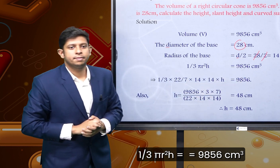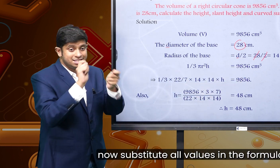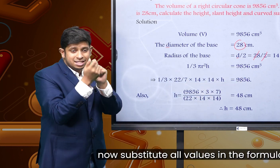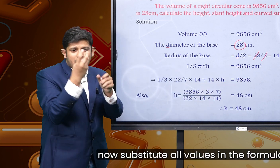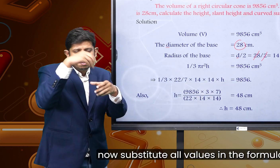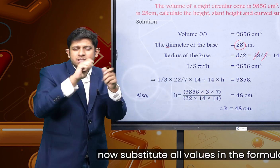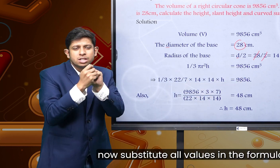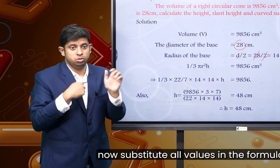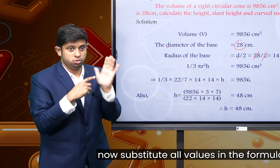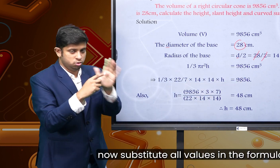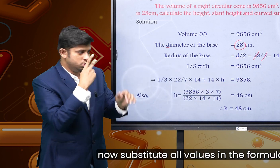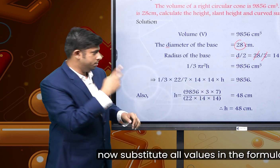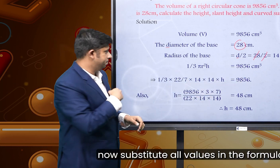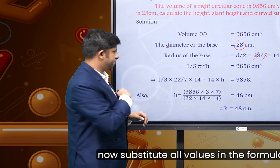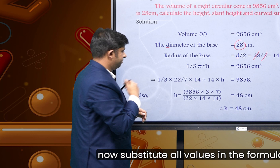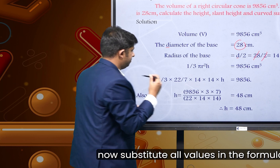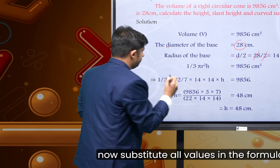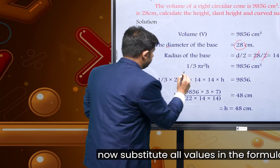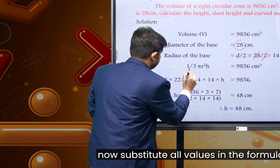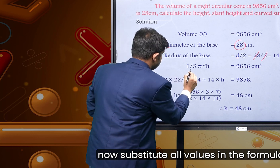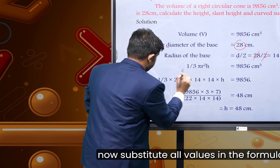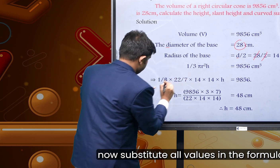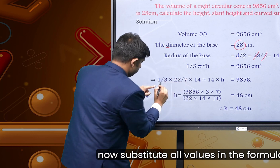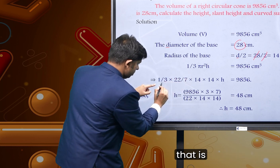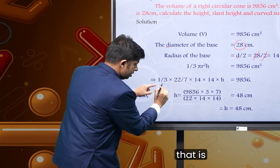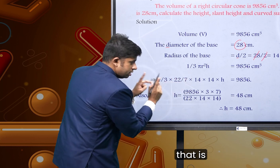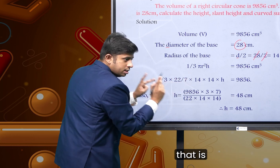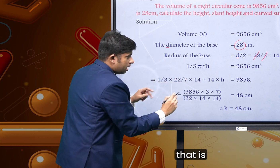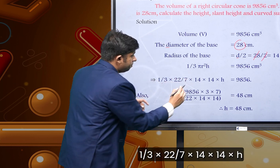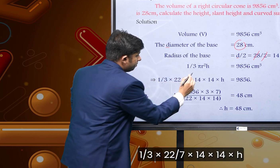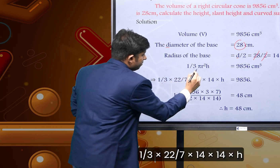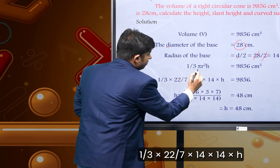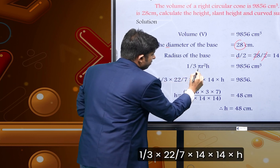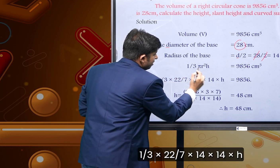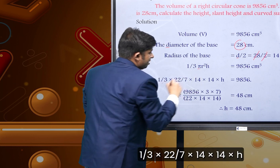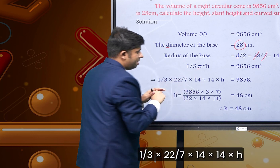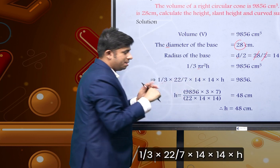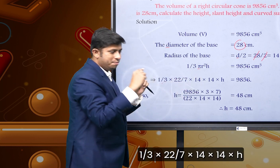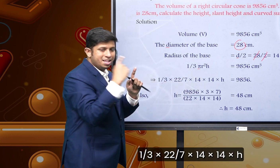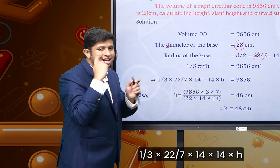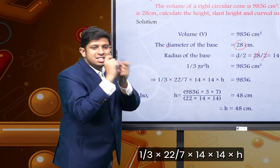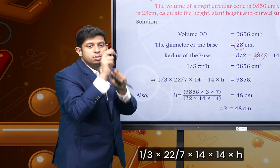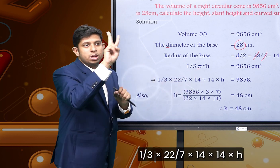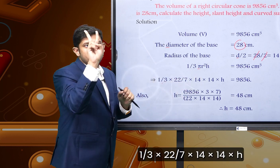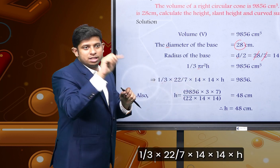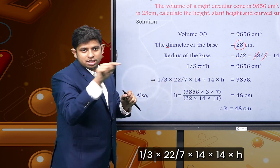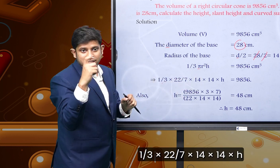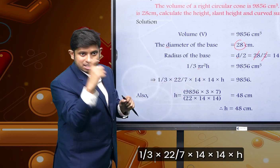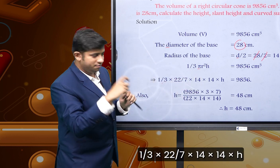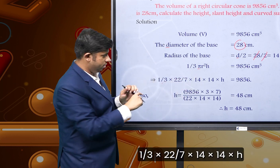Now substitute all the values in the formula. That is 1 by 3 into 22 by 7 into 14 into 14